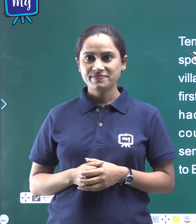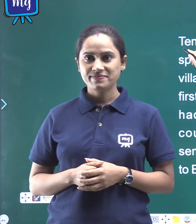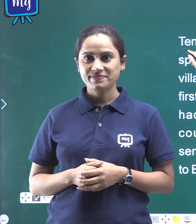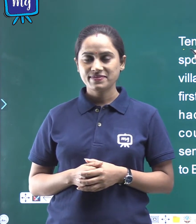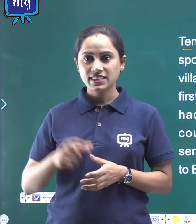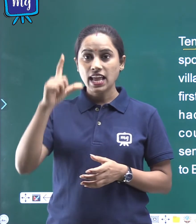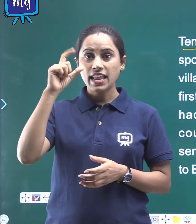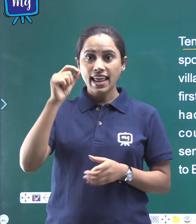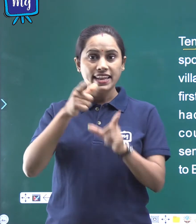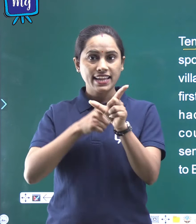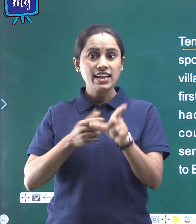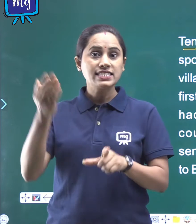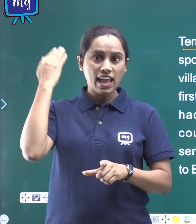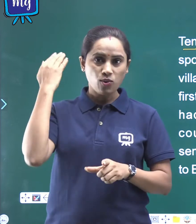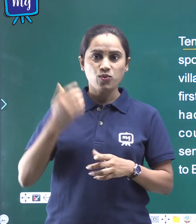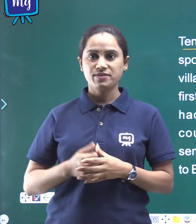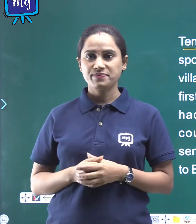10 years ago,